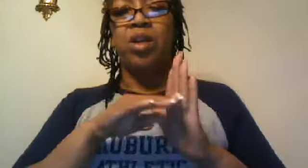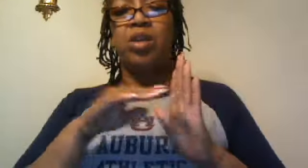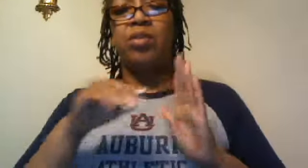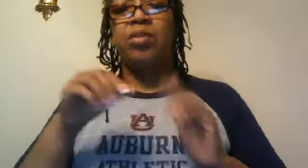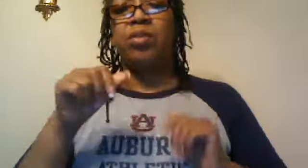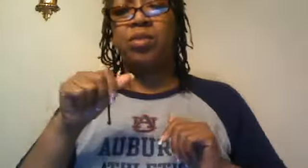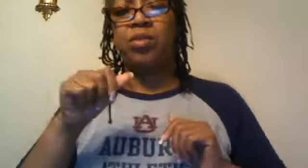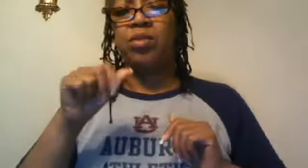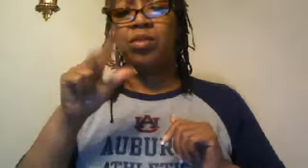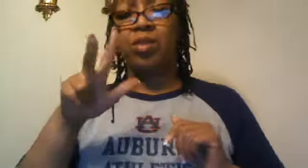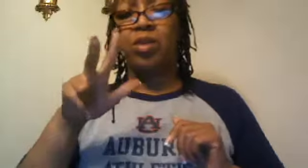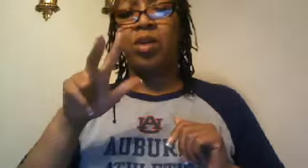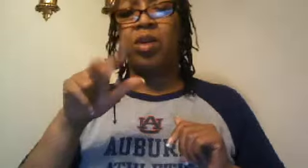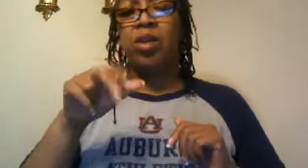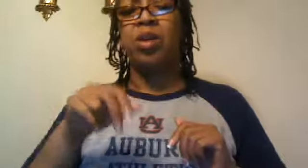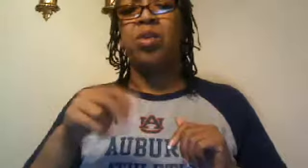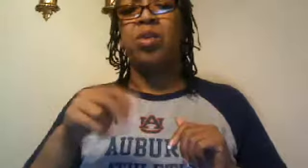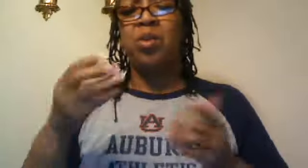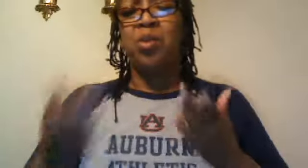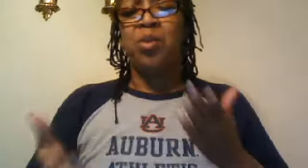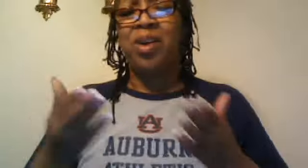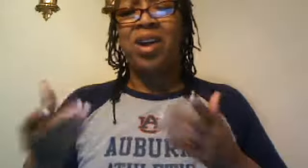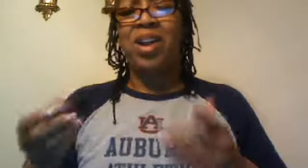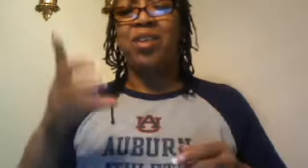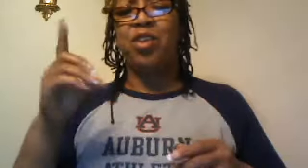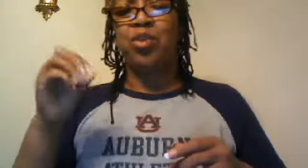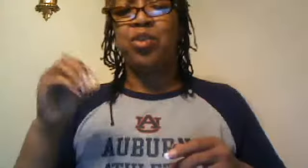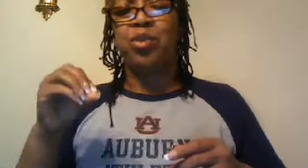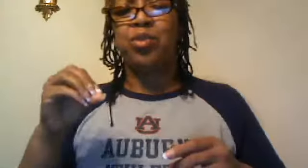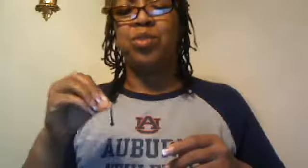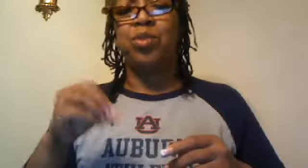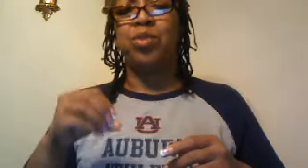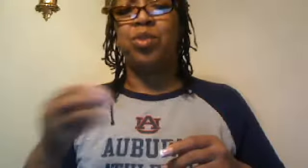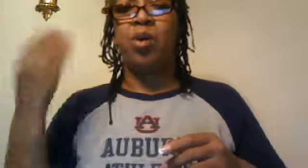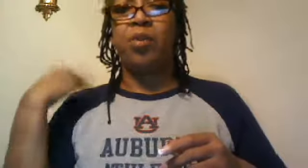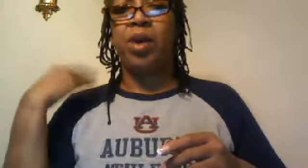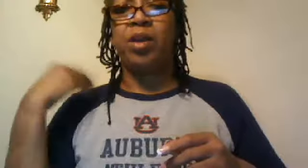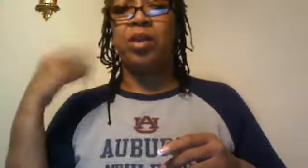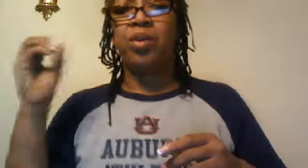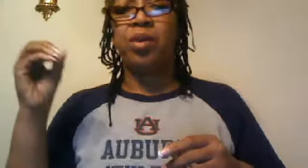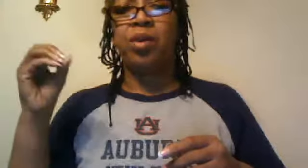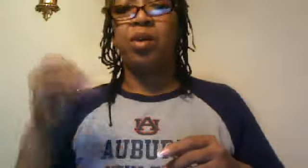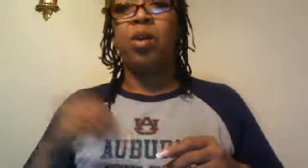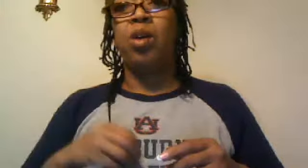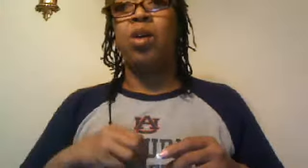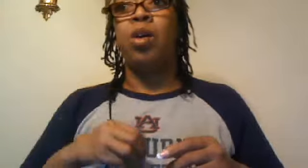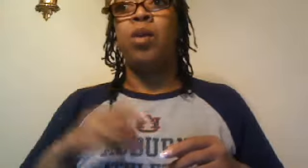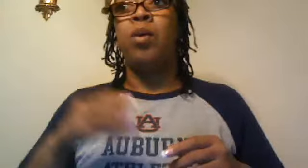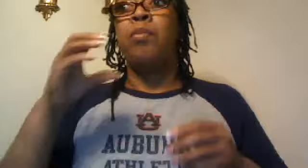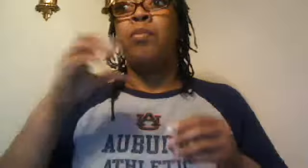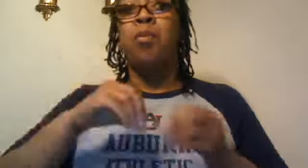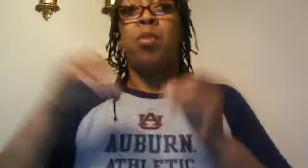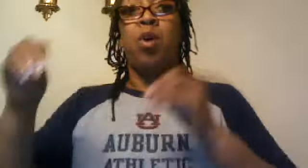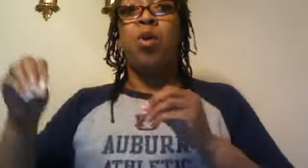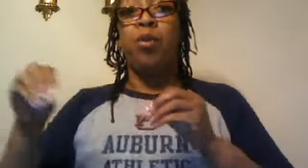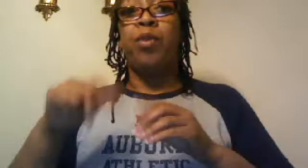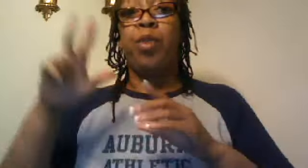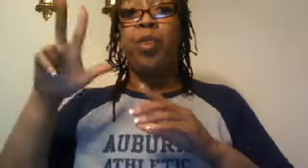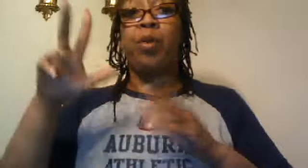to 0? Well, I have to move 3 spaces to the right now, and 3 spaces to the right is in the positive direction, so I have to add +3.